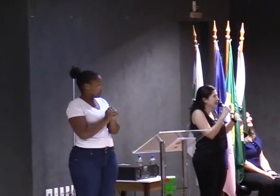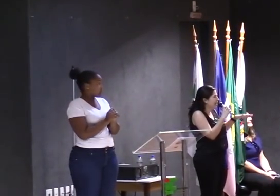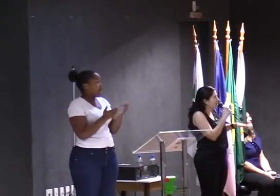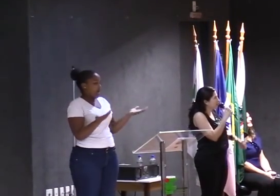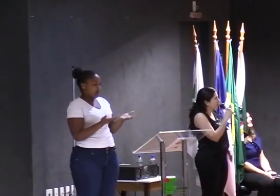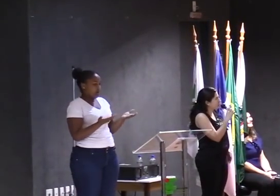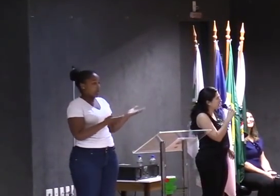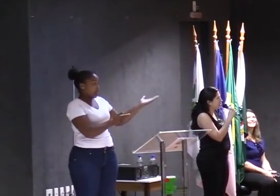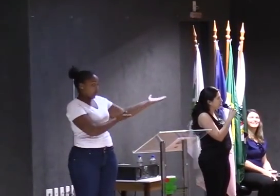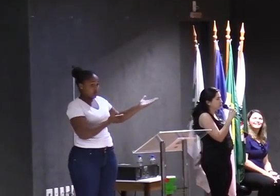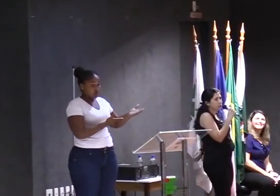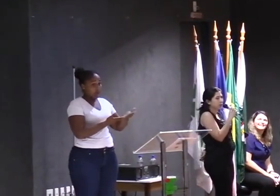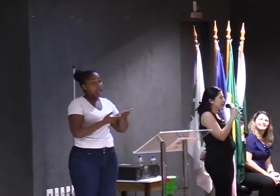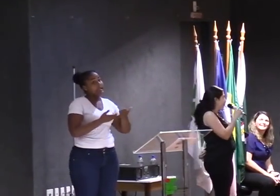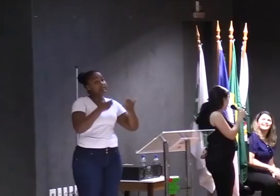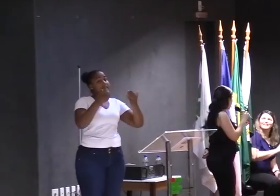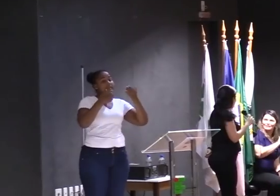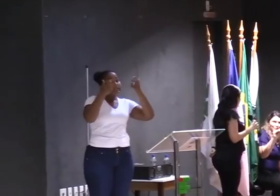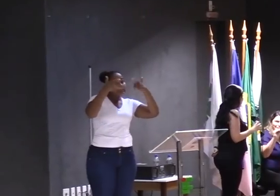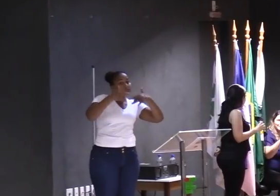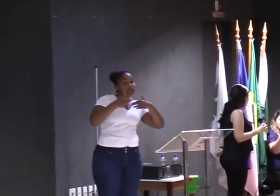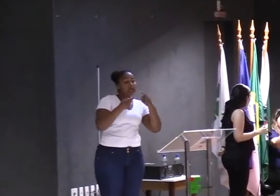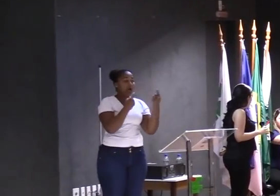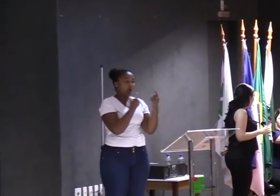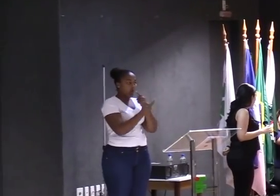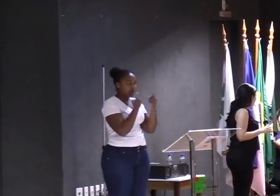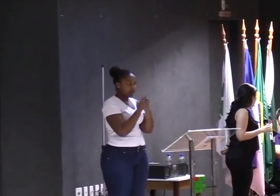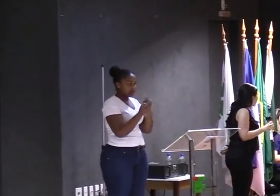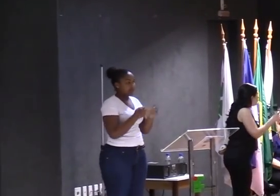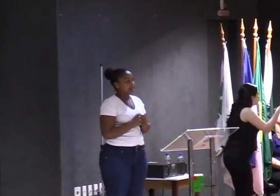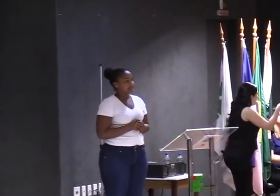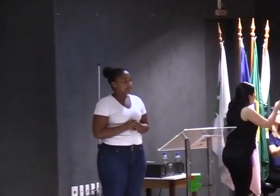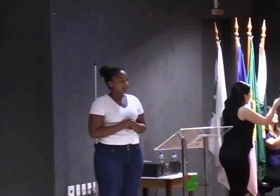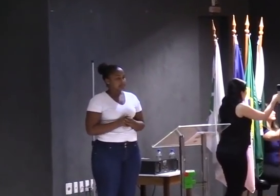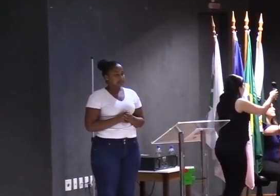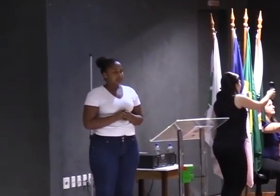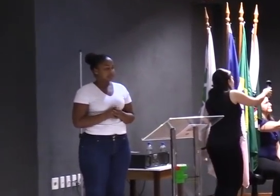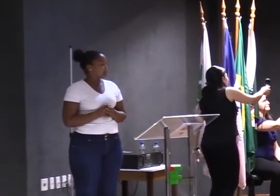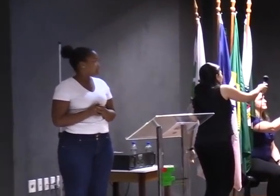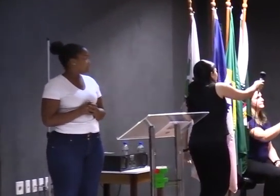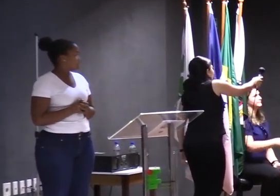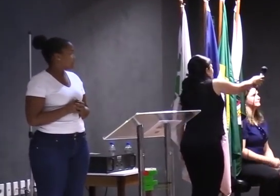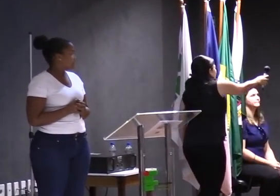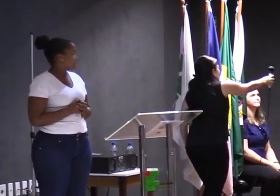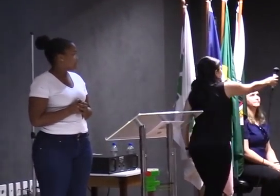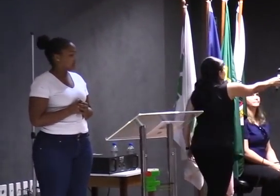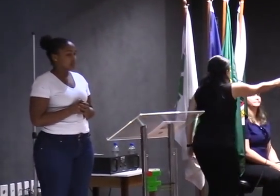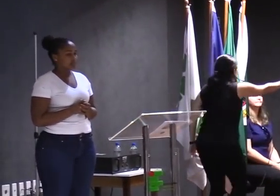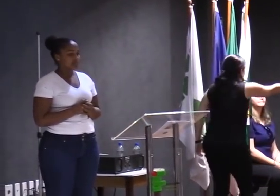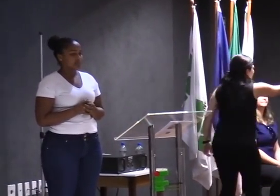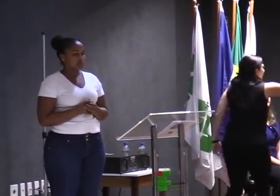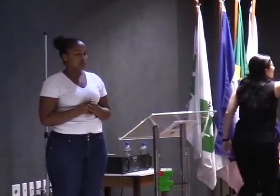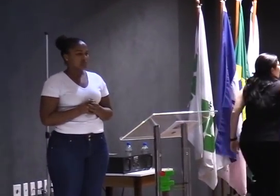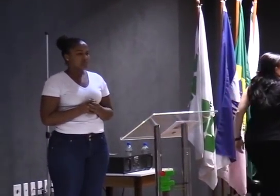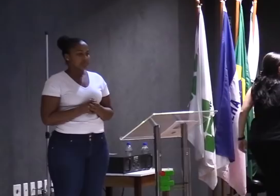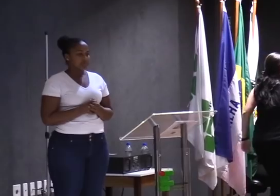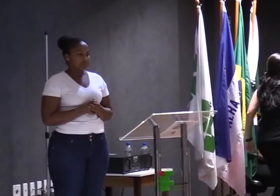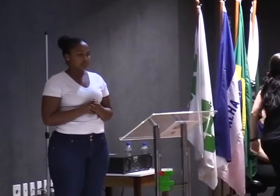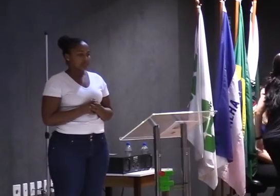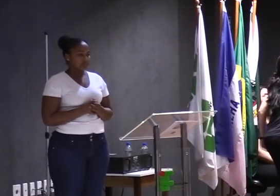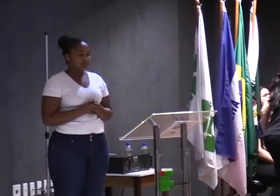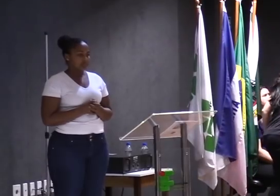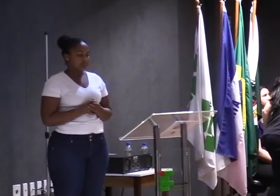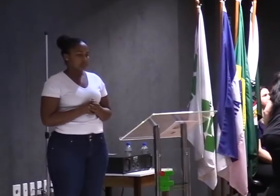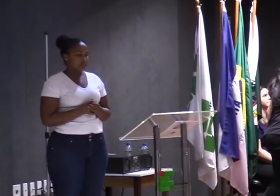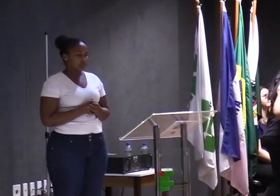convidando para falar um pouco aqui sobre o programa. So I want to ask them to describe a little bit how they have